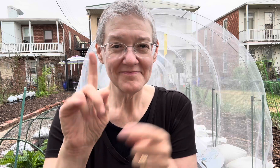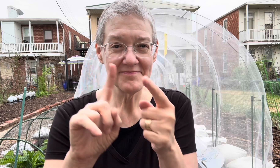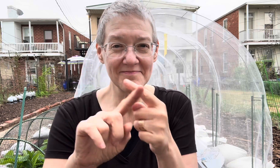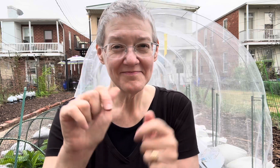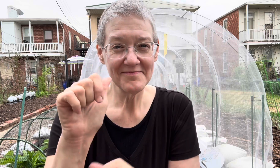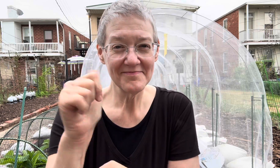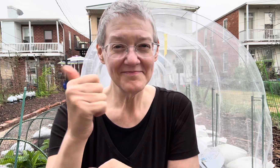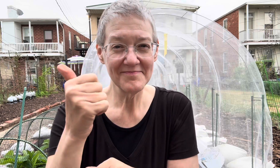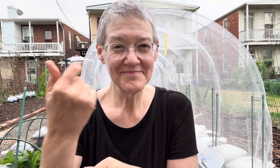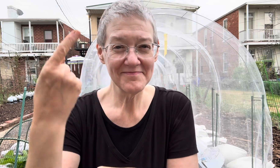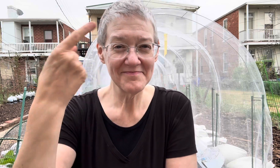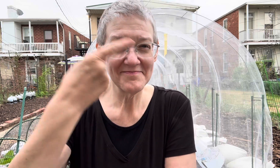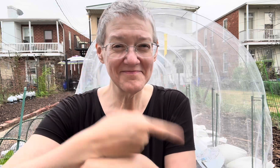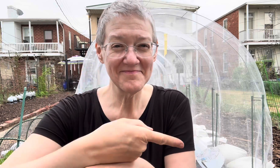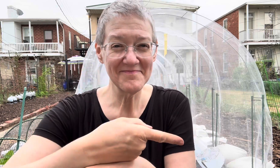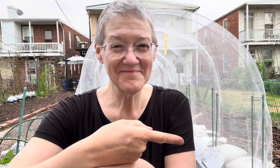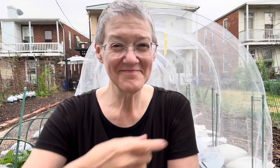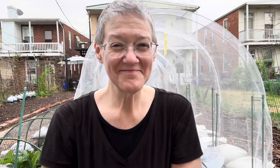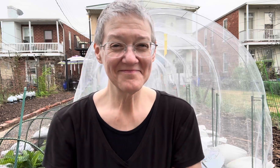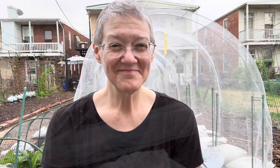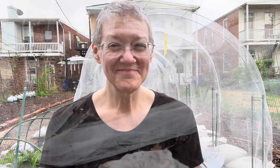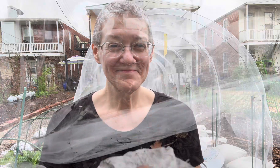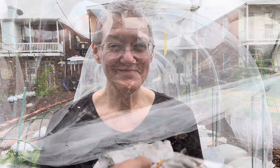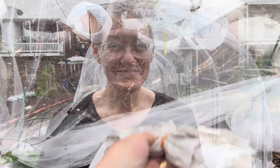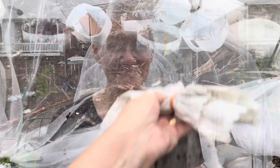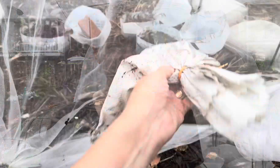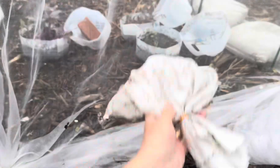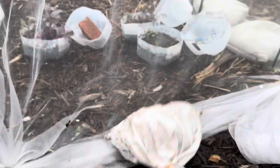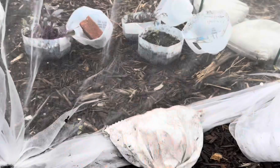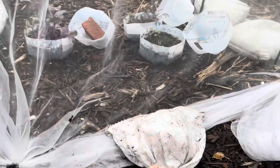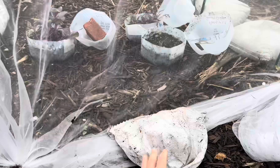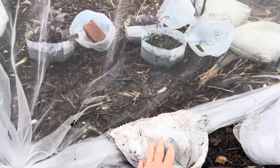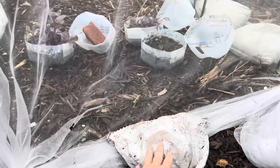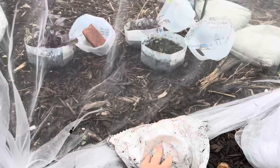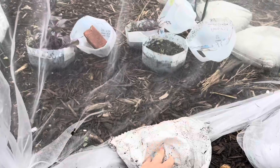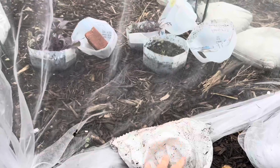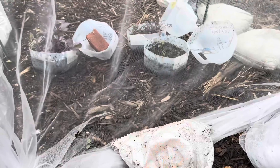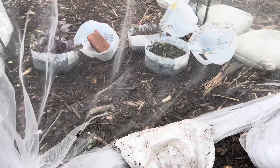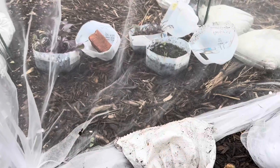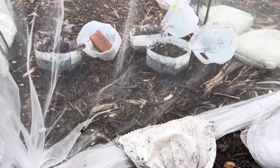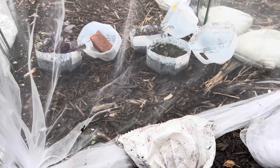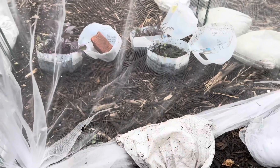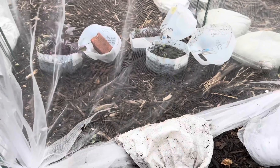time. We need to harden them off for 7 to 10 days.